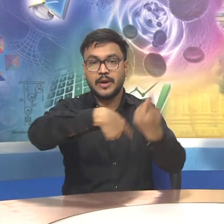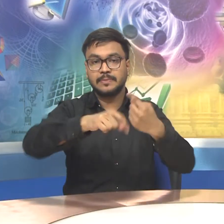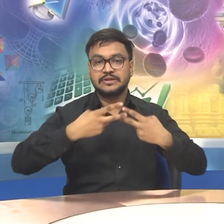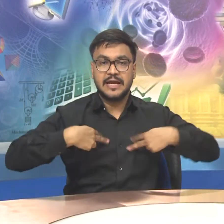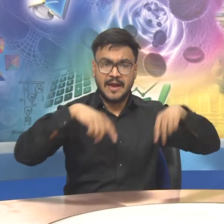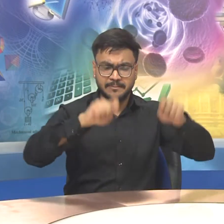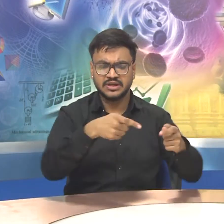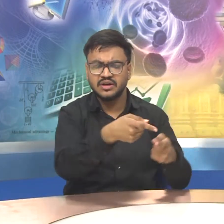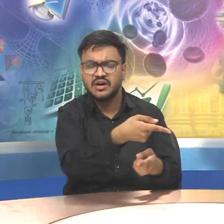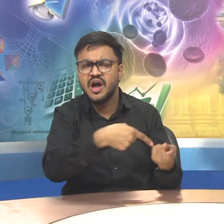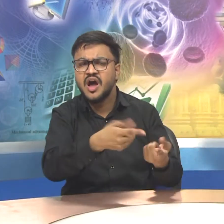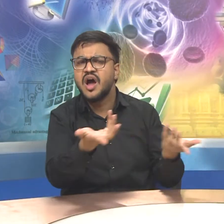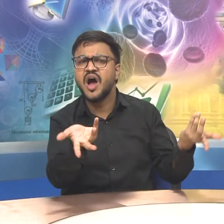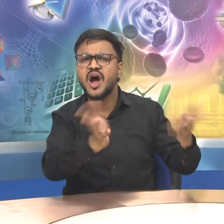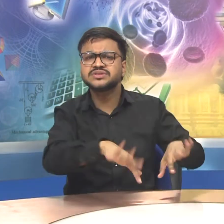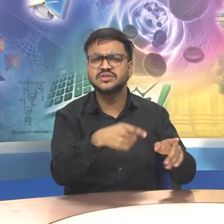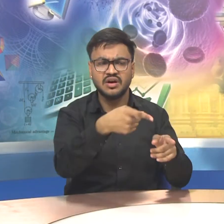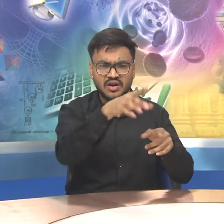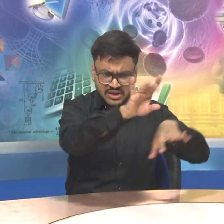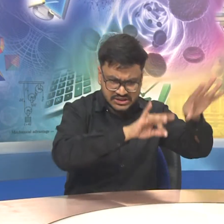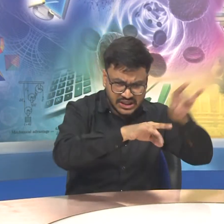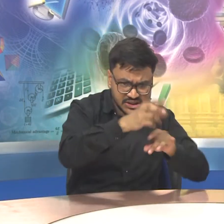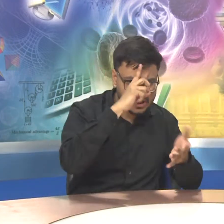and 25 other judges in it.